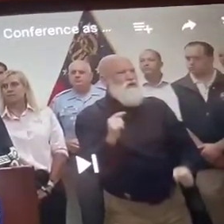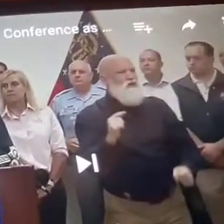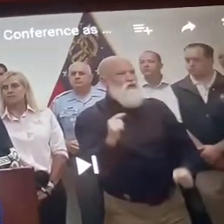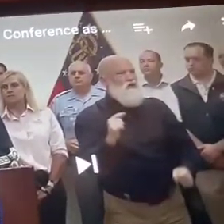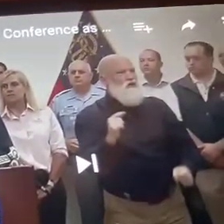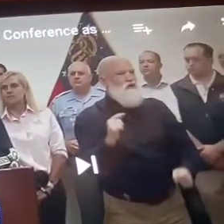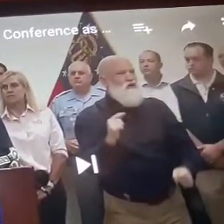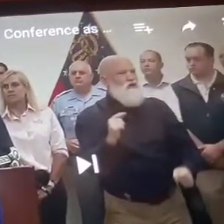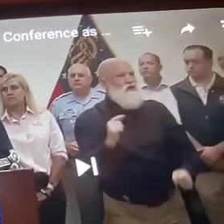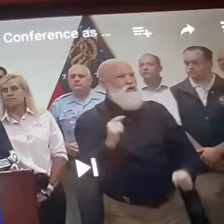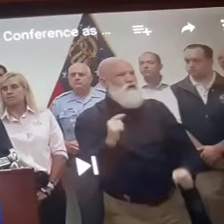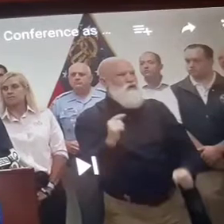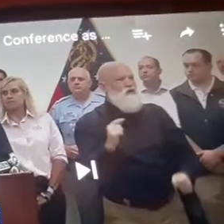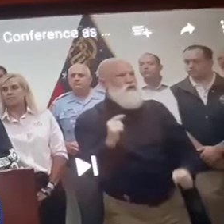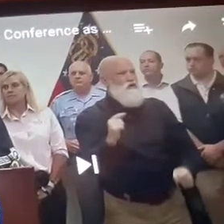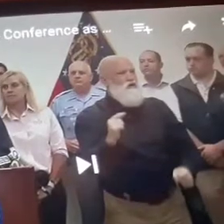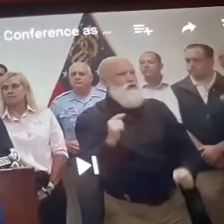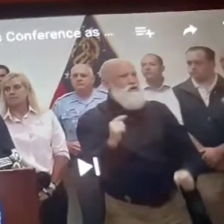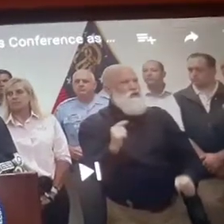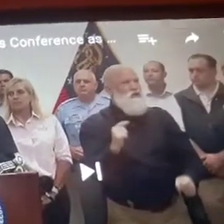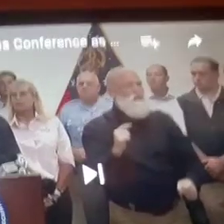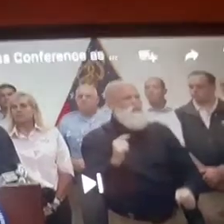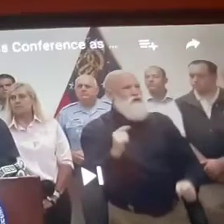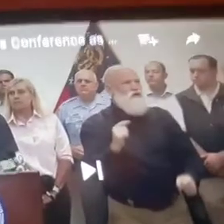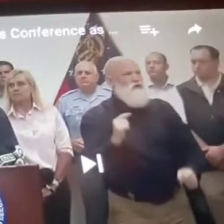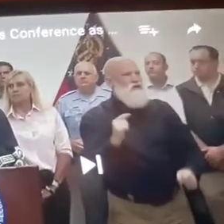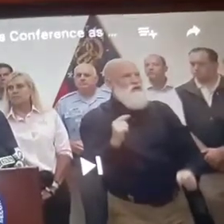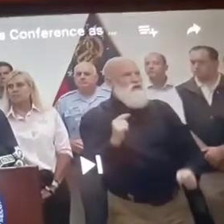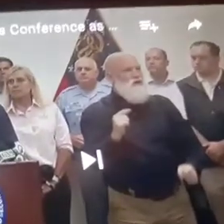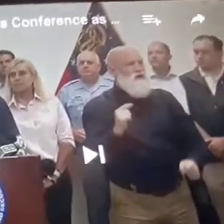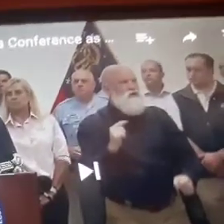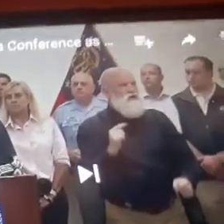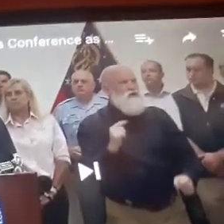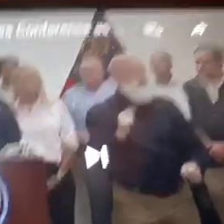about some help he's going to get